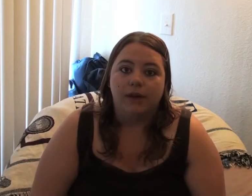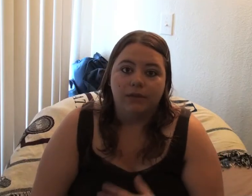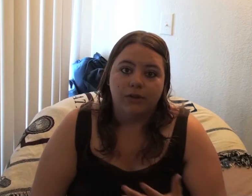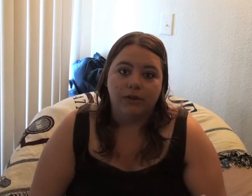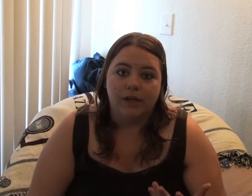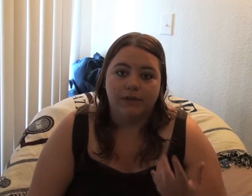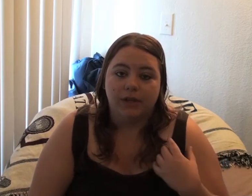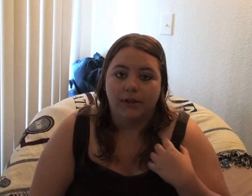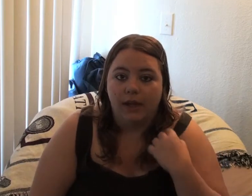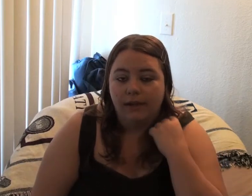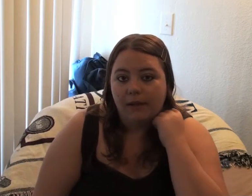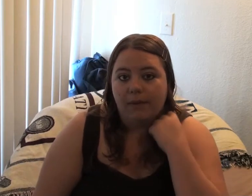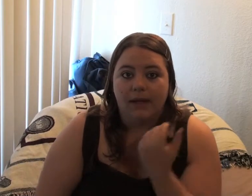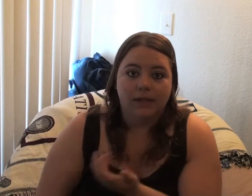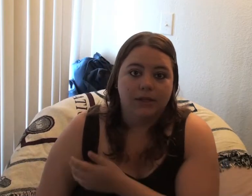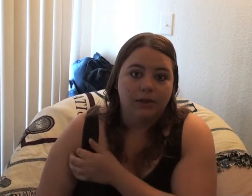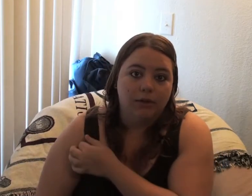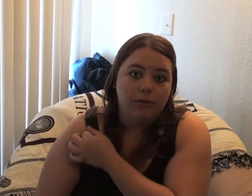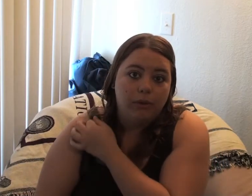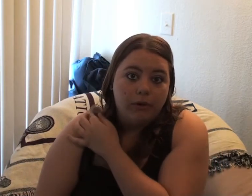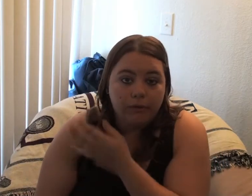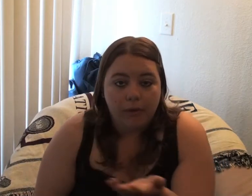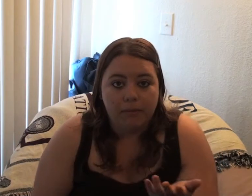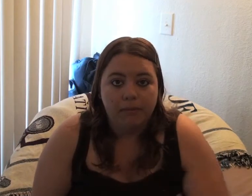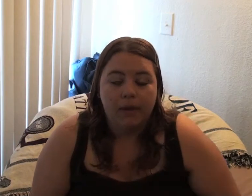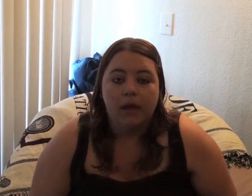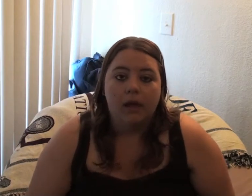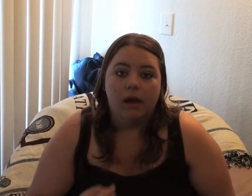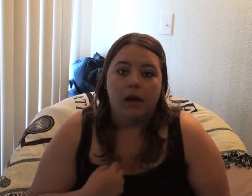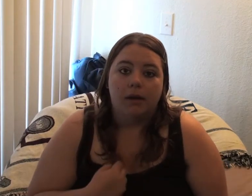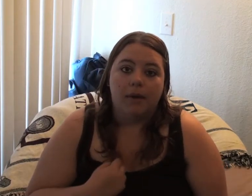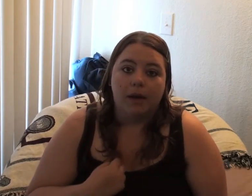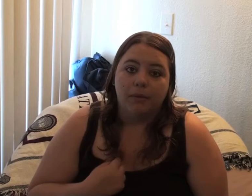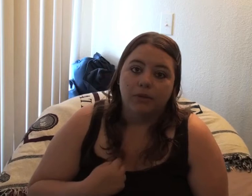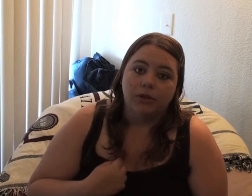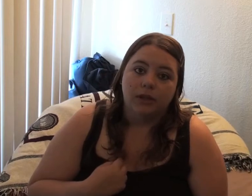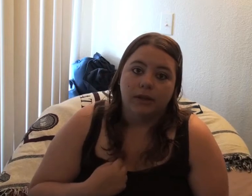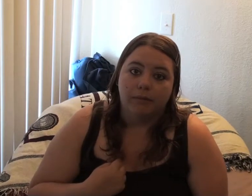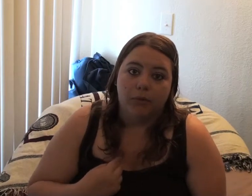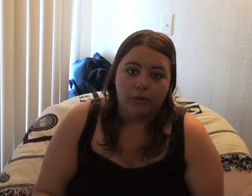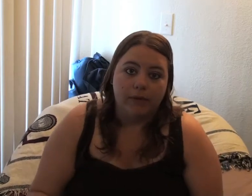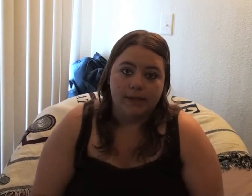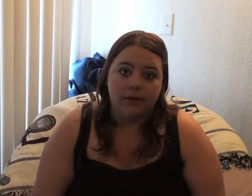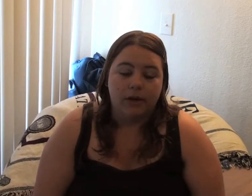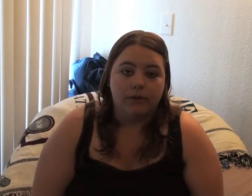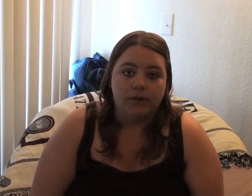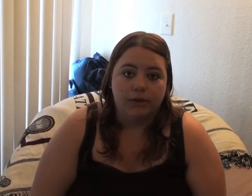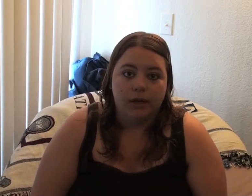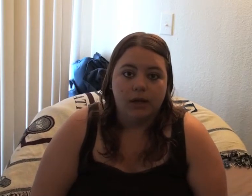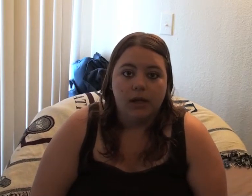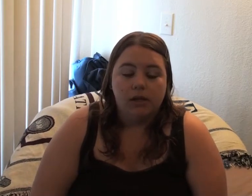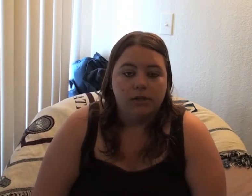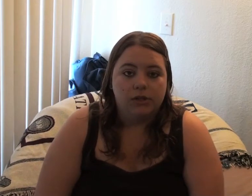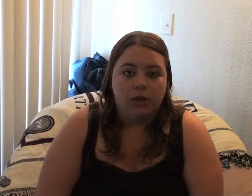So after you establish all that, they might ask you where you're from. I'm originally born and raised here in Arizona, so